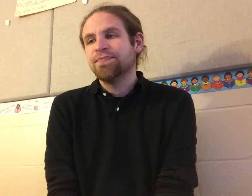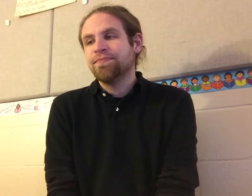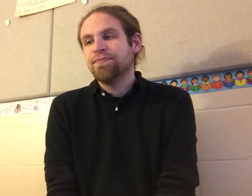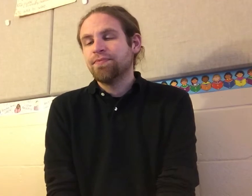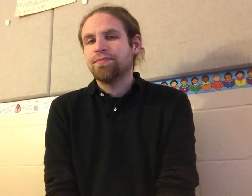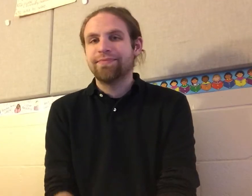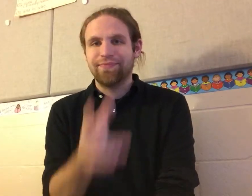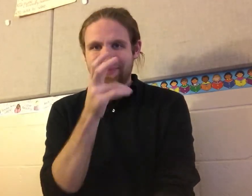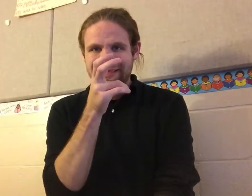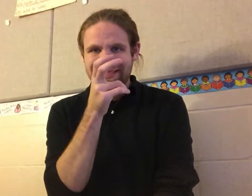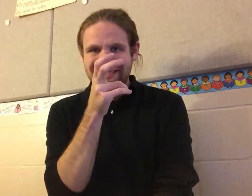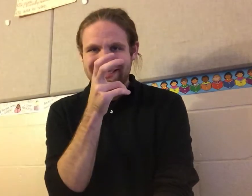Insects.